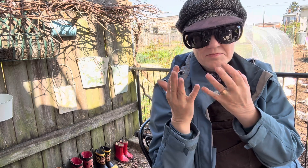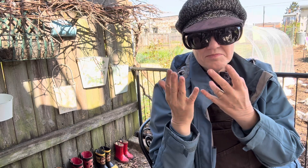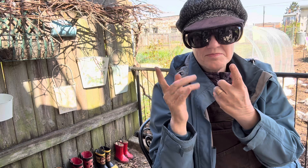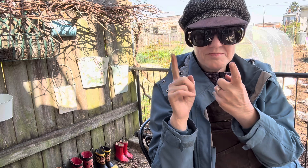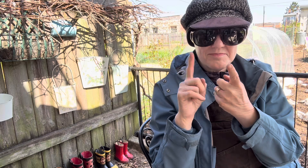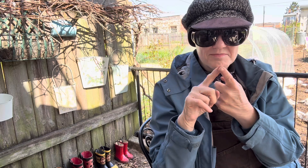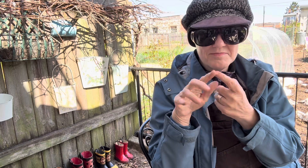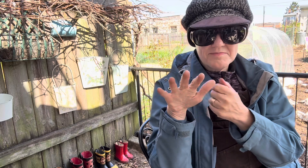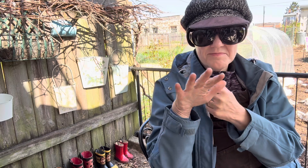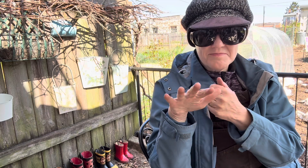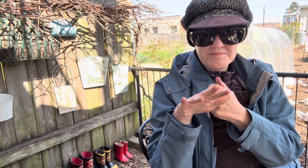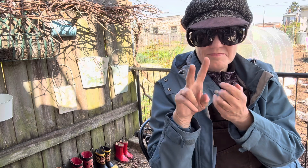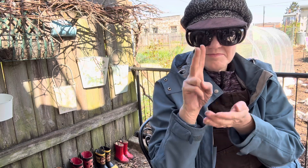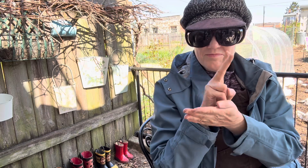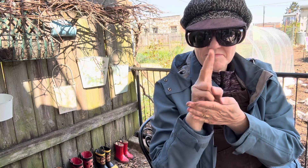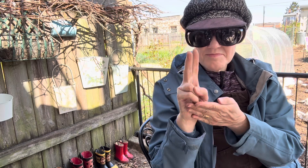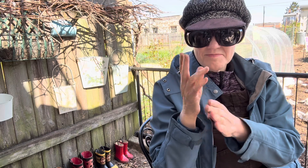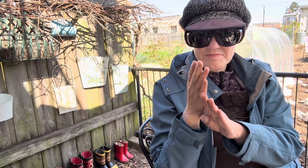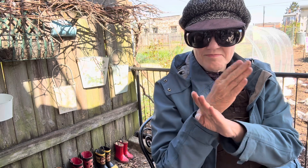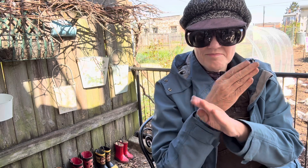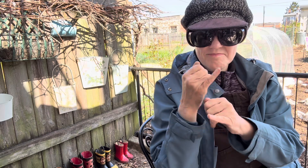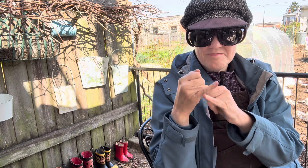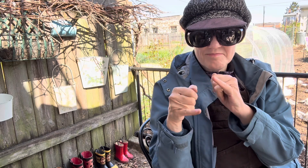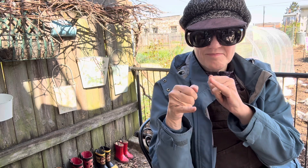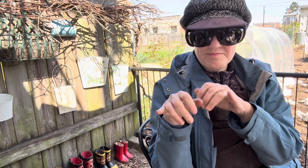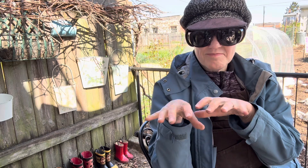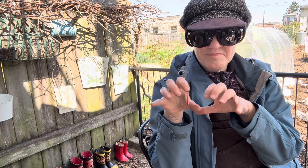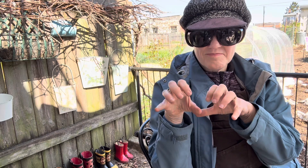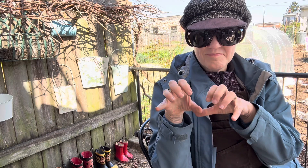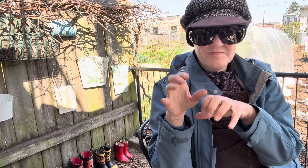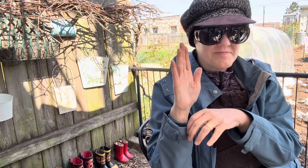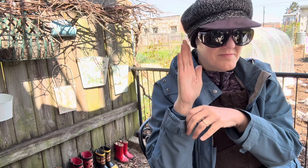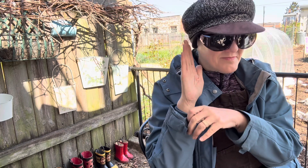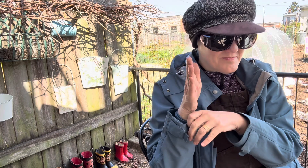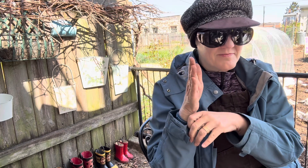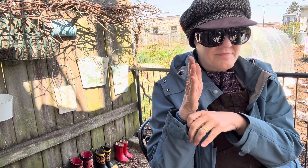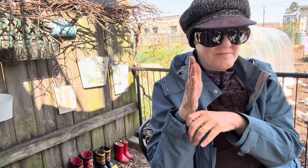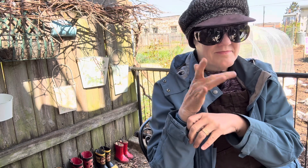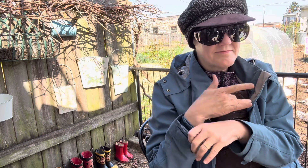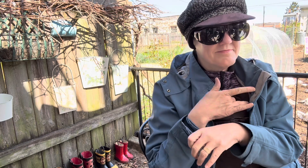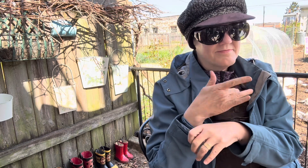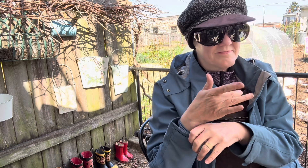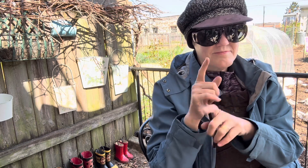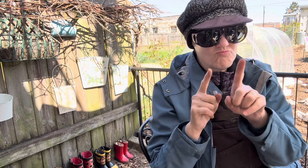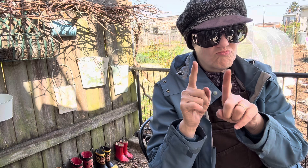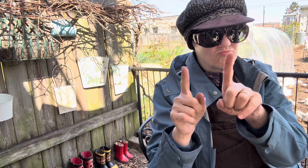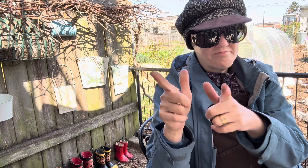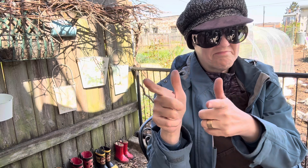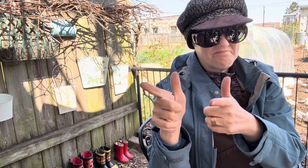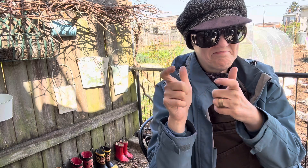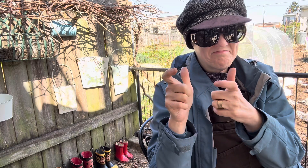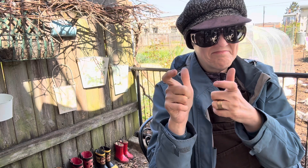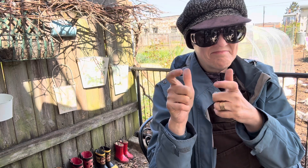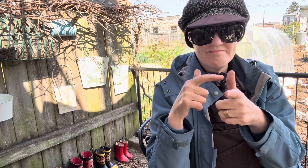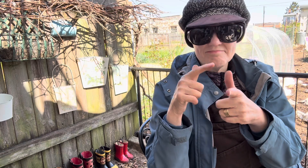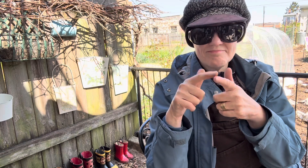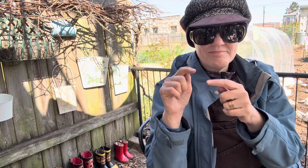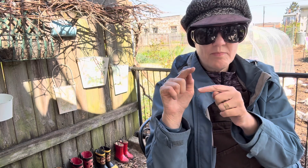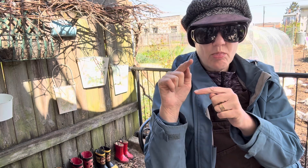Don't start them too early. Wait till about 2 weeks before your last frost, because they're going to germinate and grow fast.